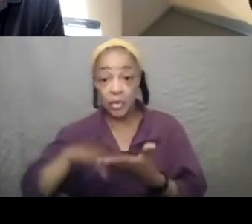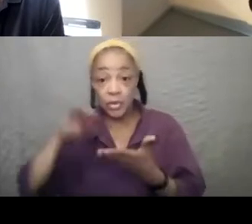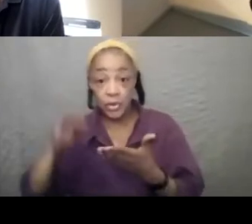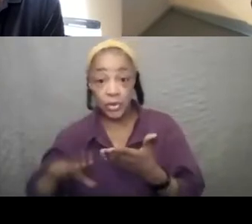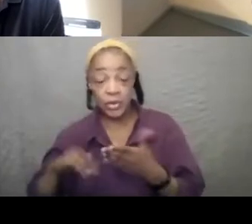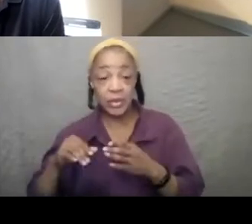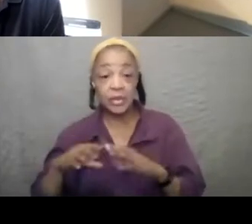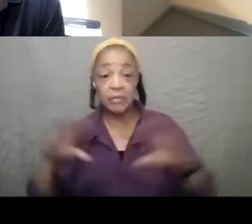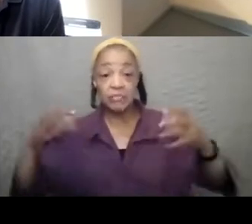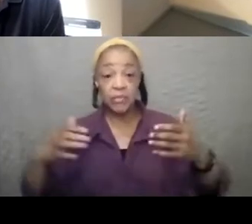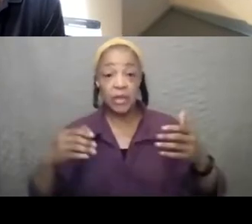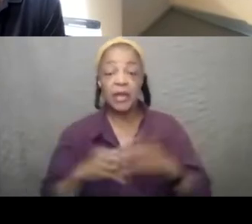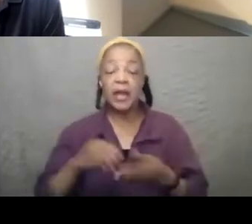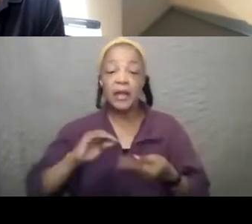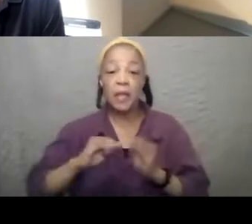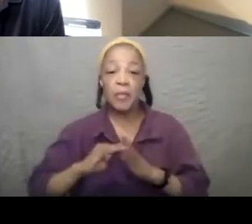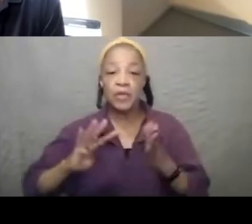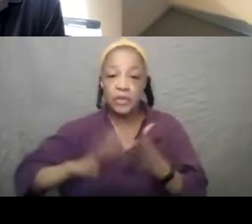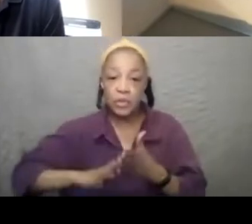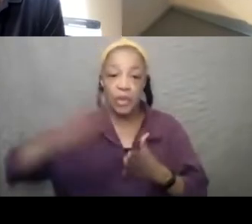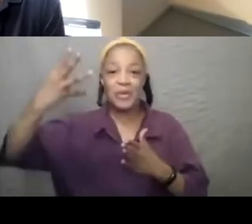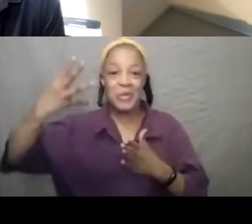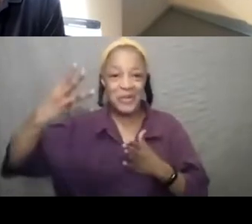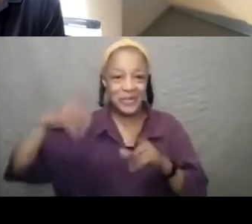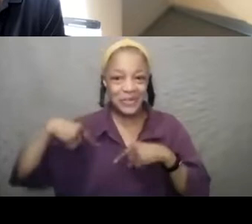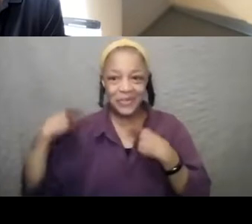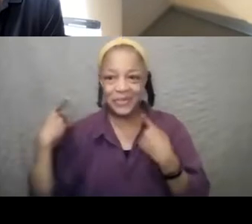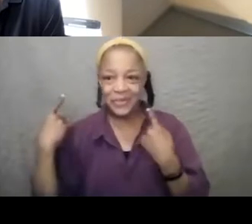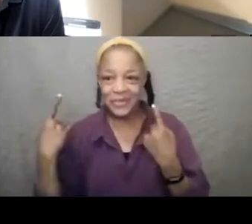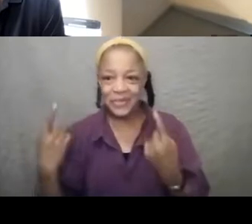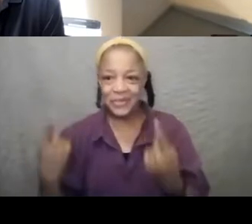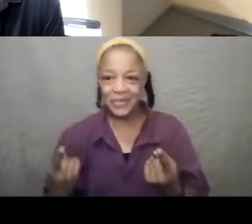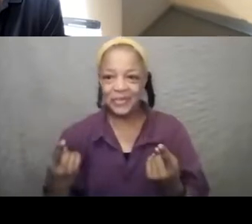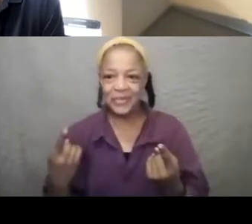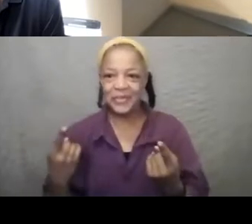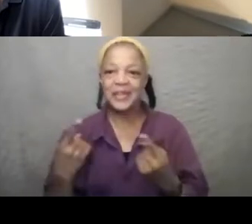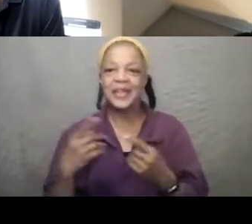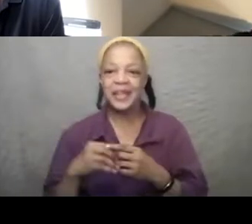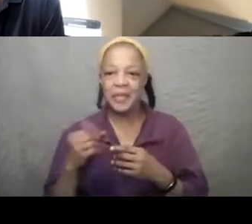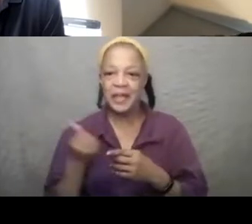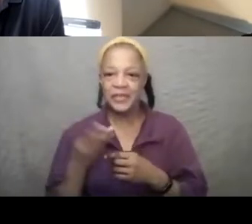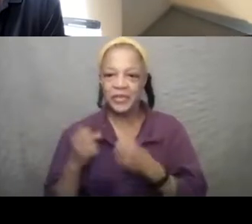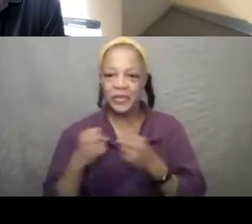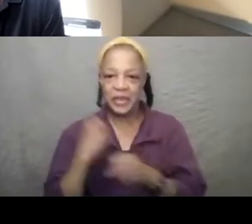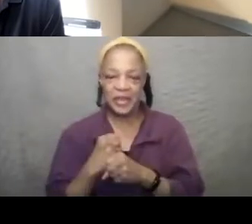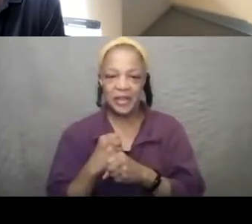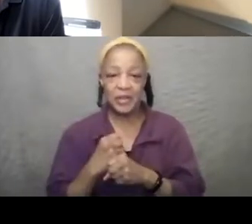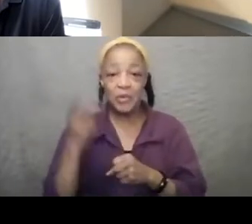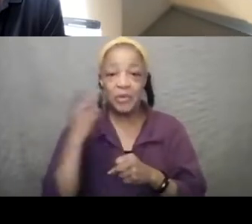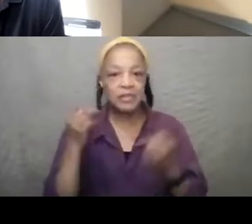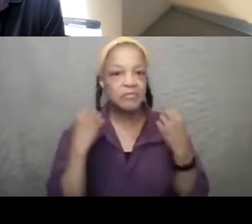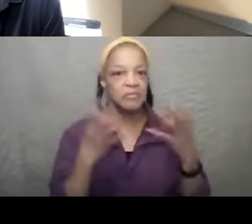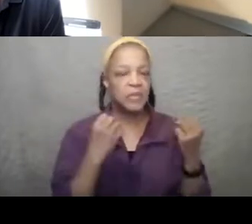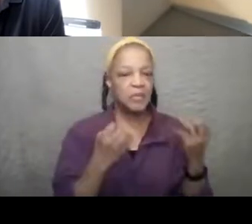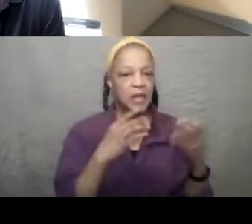10 years. And for the first time, we see large cohorts of disabled graduate students nationally. This